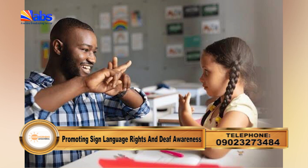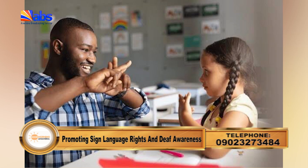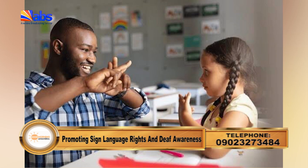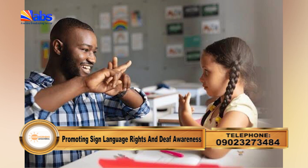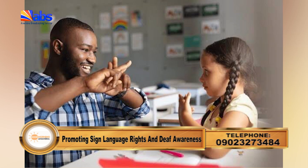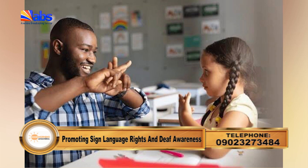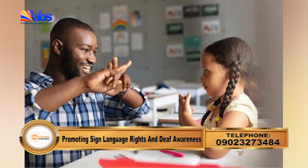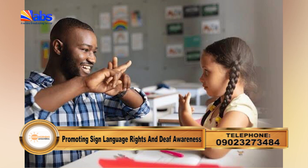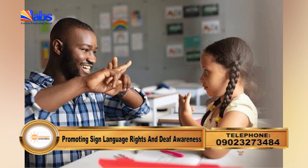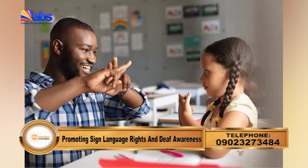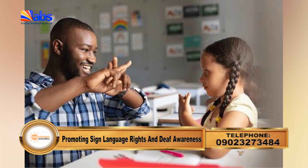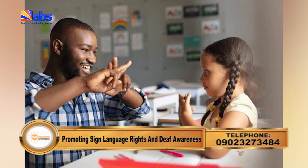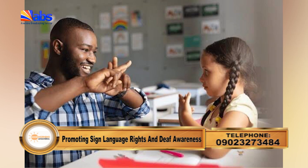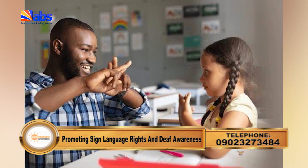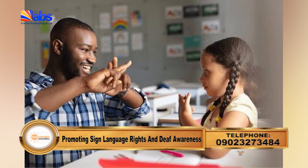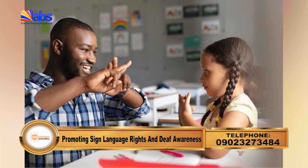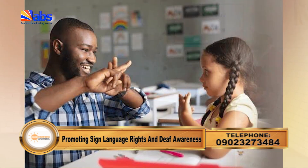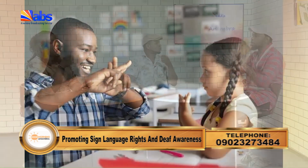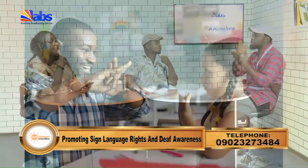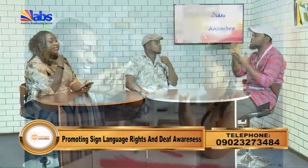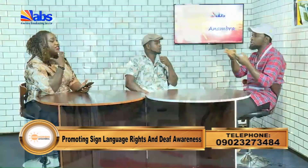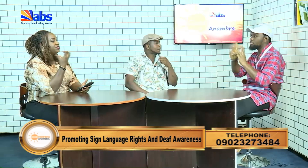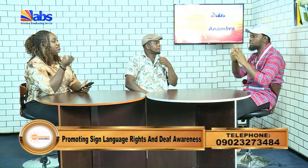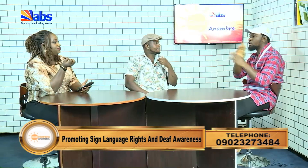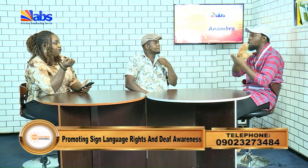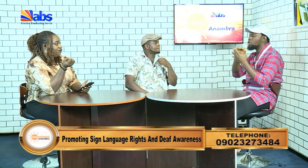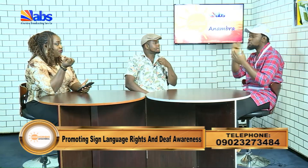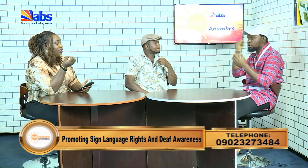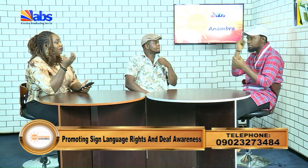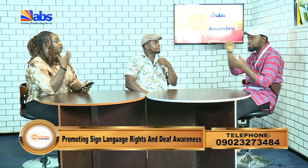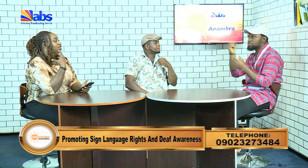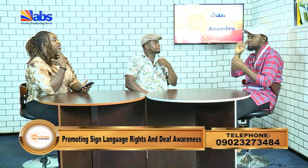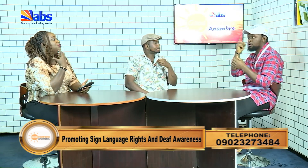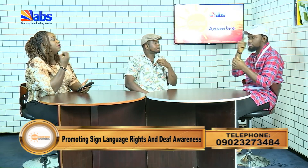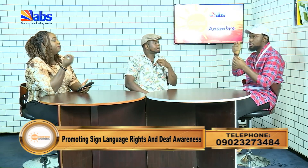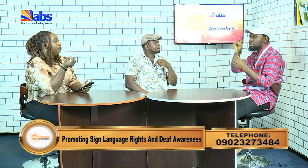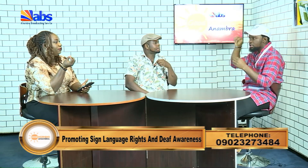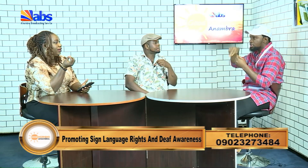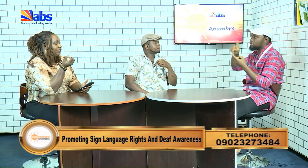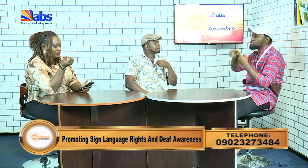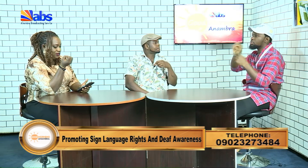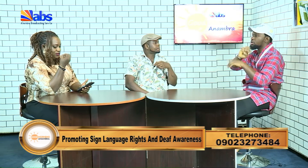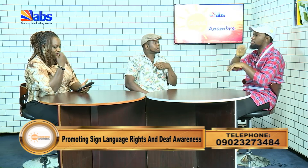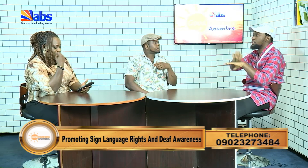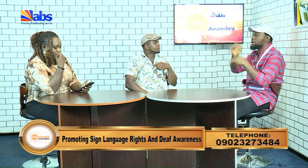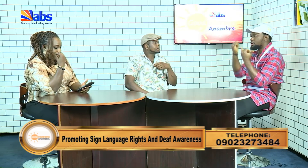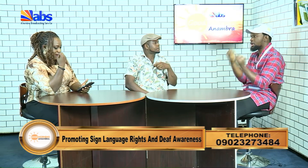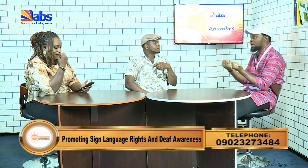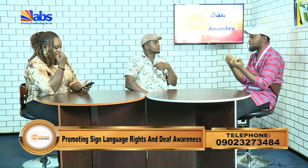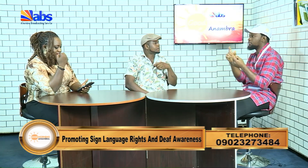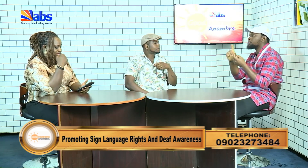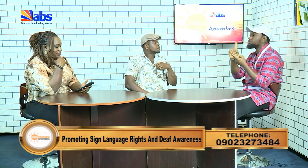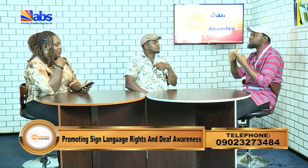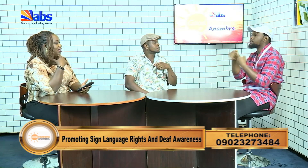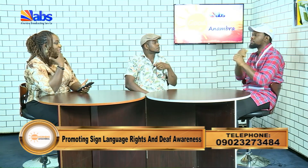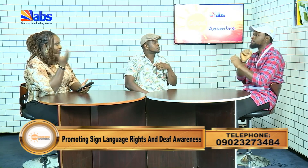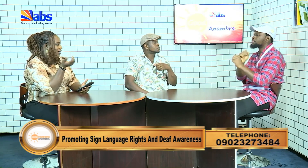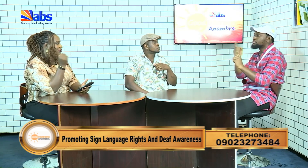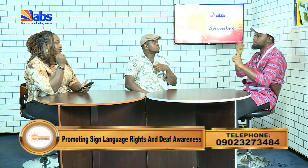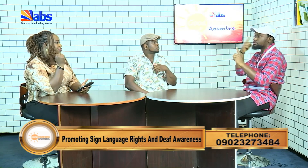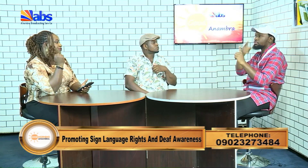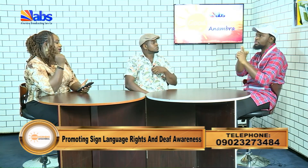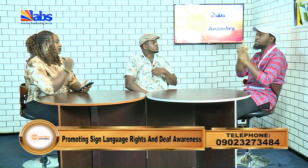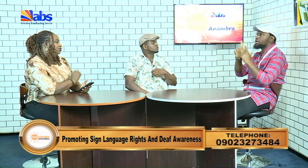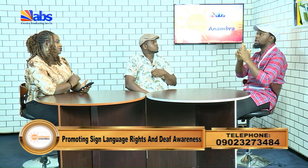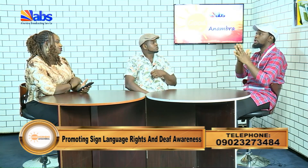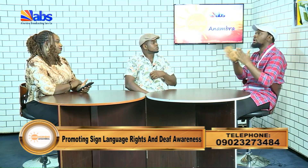backing this up. But then, are there some strategies or initiatives you feel the government need to employ right now to prioritize the